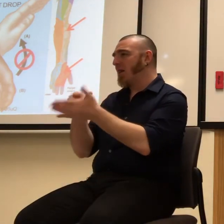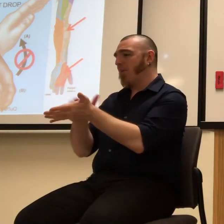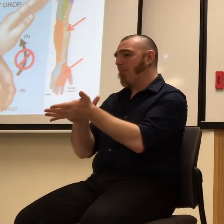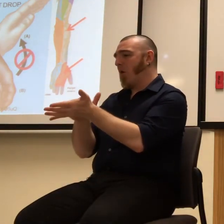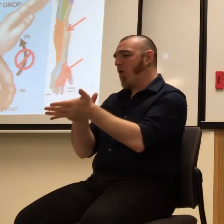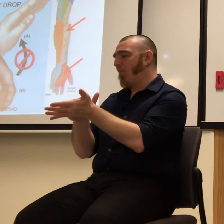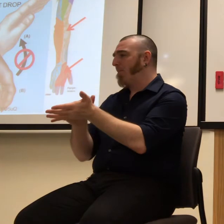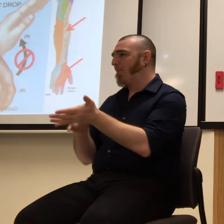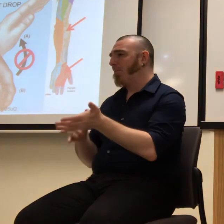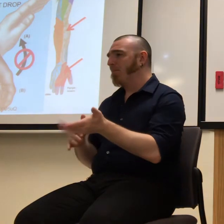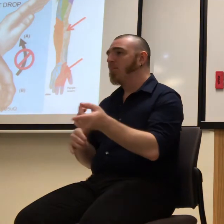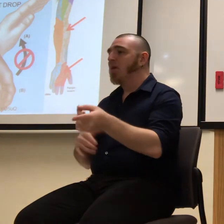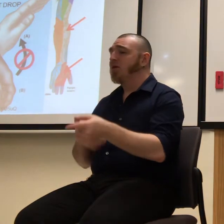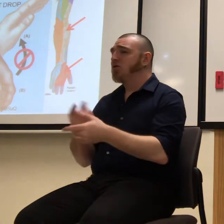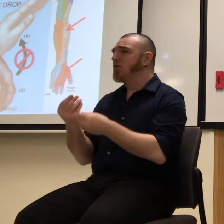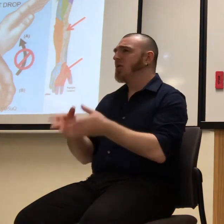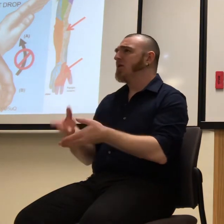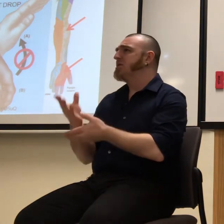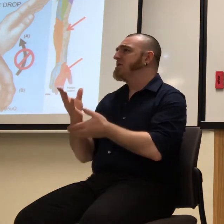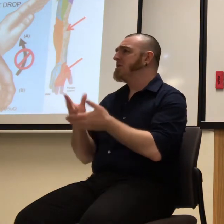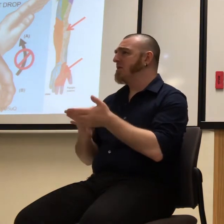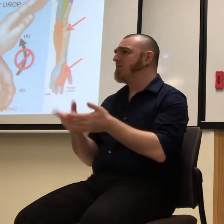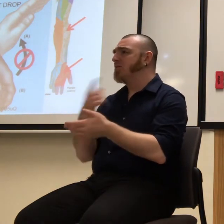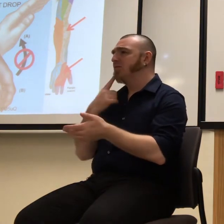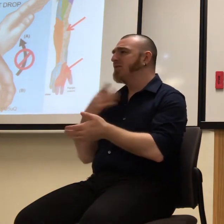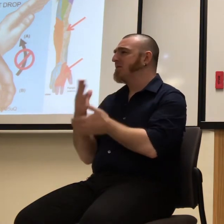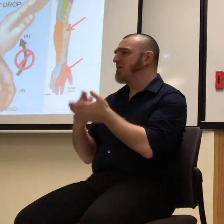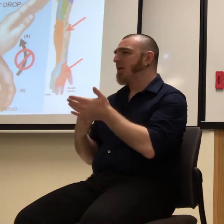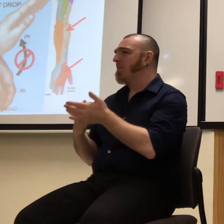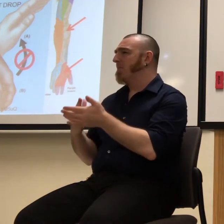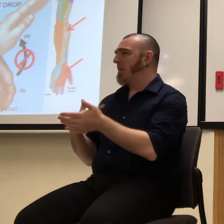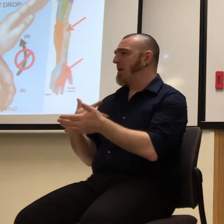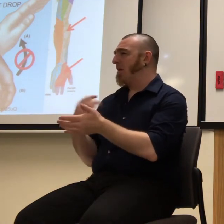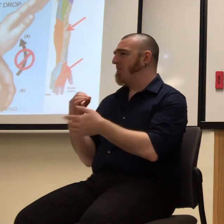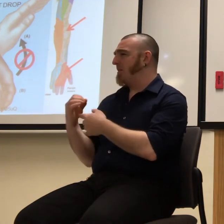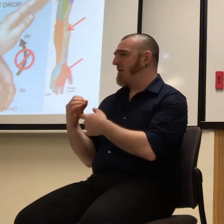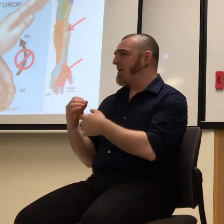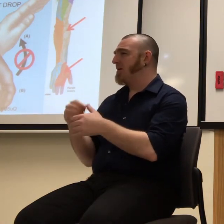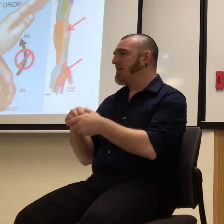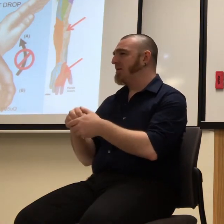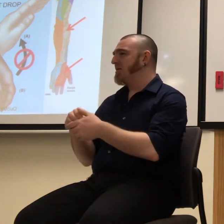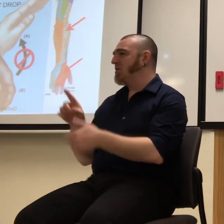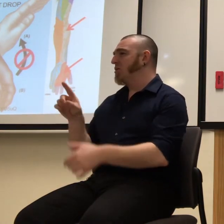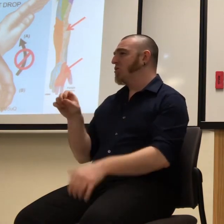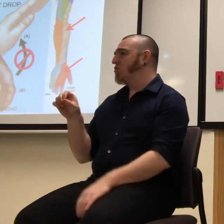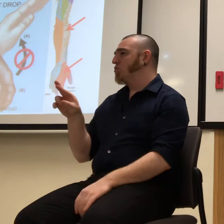She lost some. I think she said there was some weakness, some numbness in the dorsal.